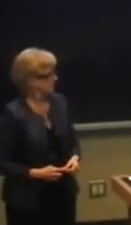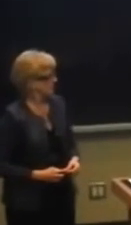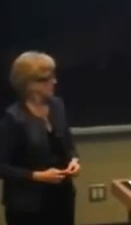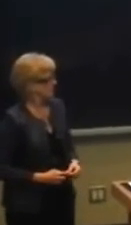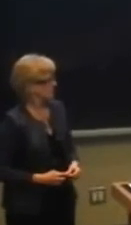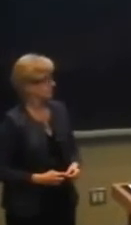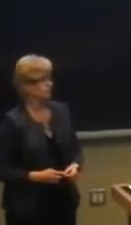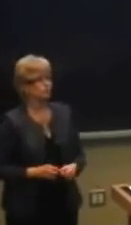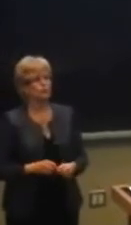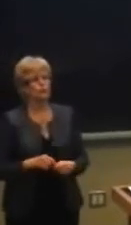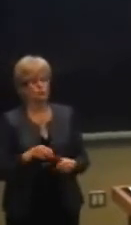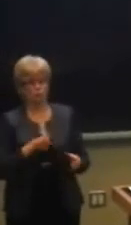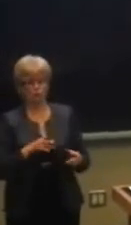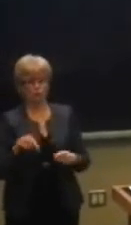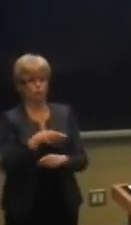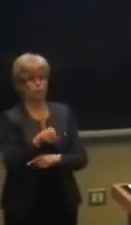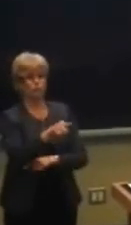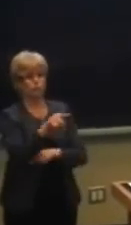Route supervision,